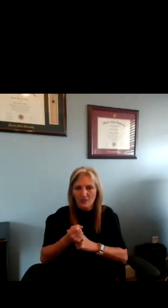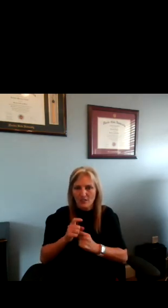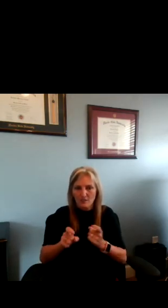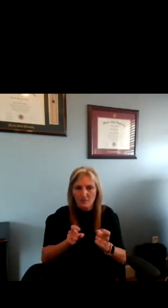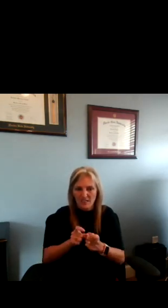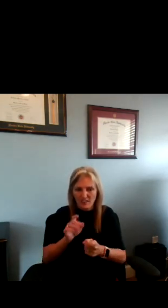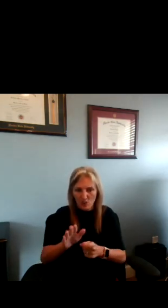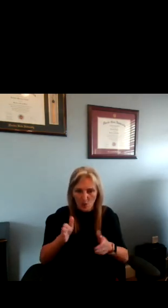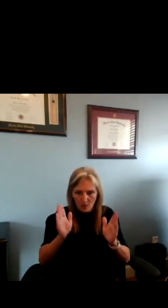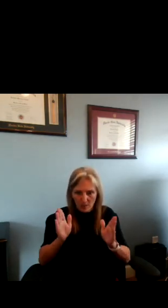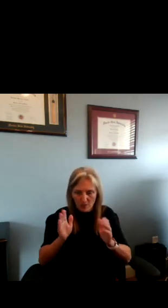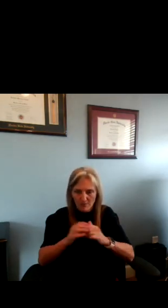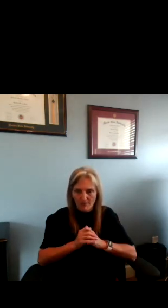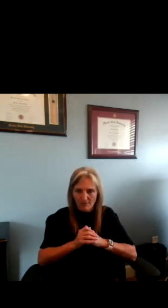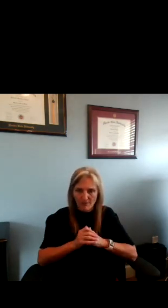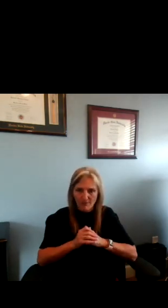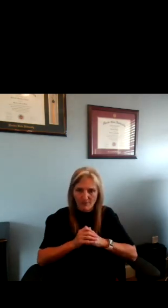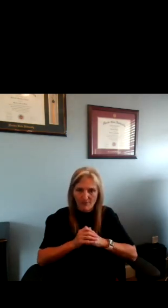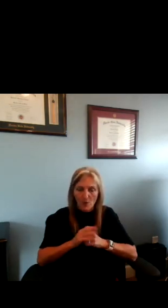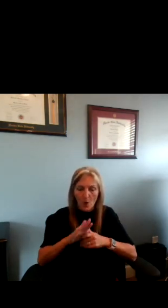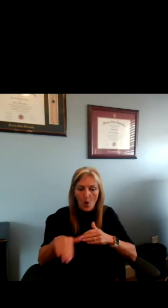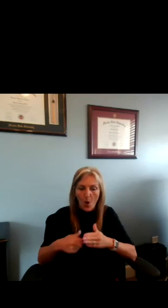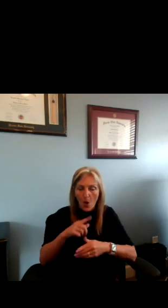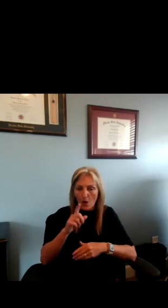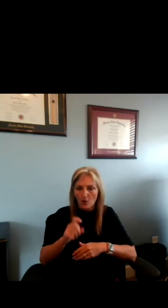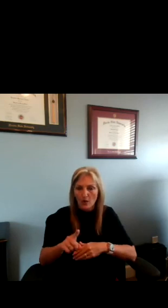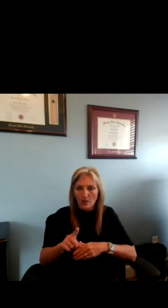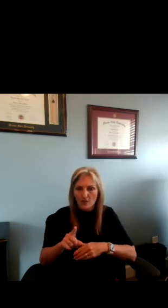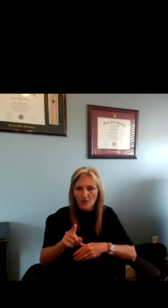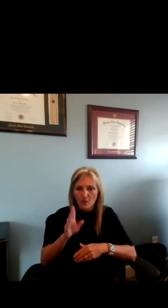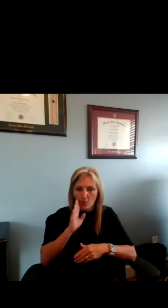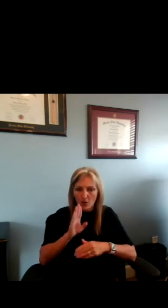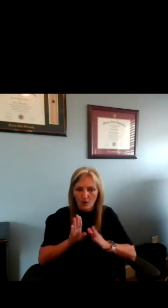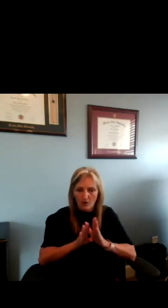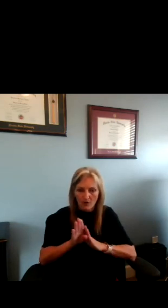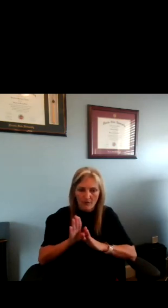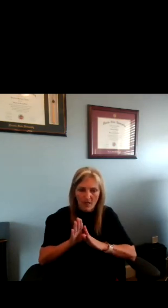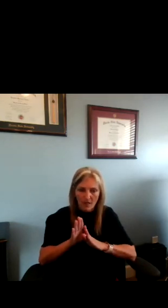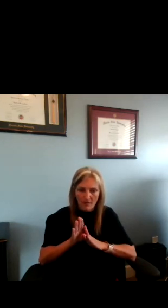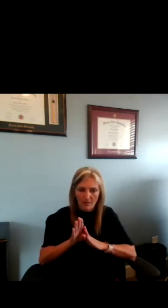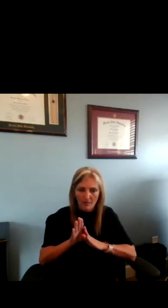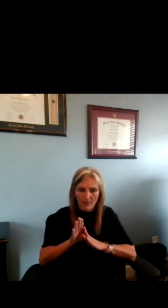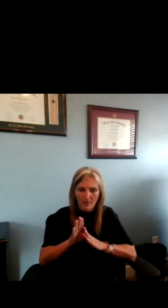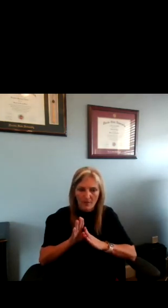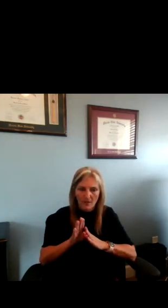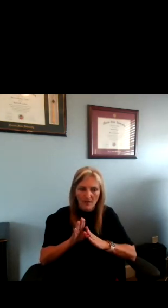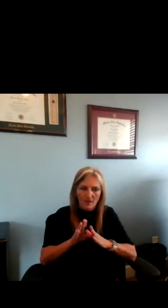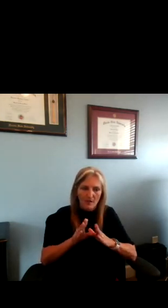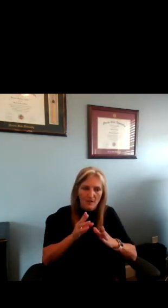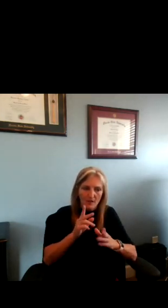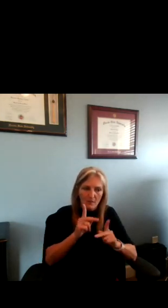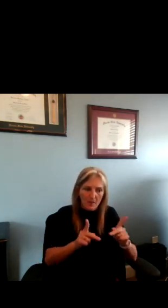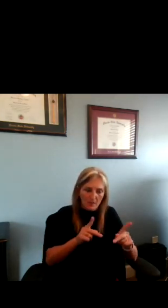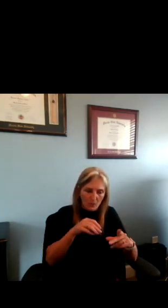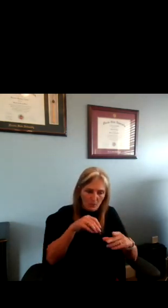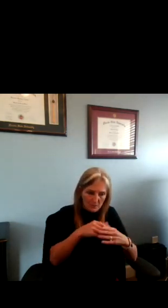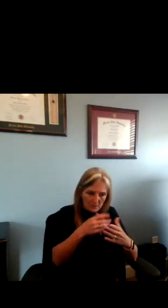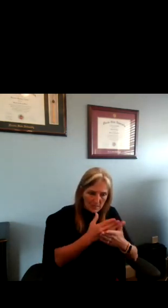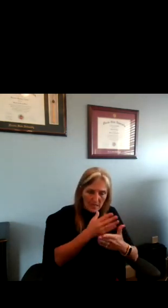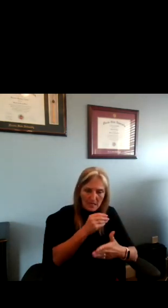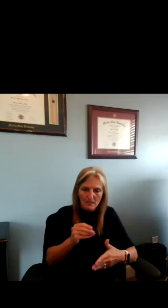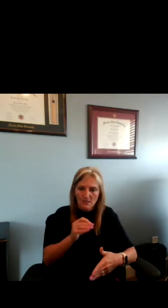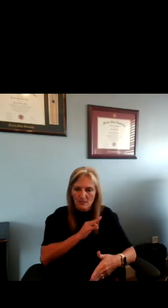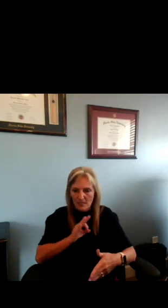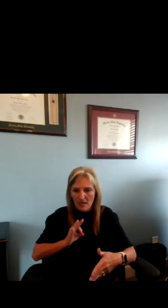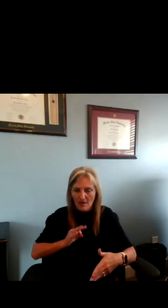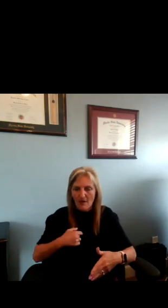jurisdiction. And so all of those questions were developed in close collaboration with the incarcerated population and with the staff representatives that I mentioned a